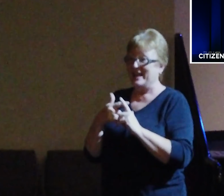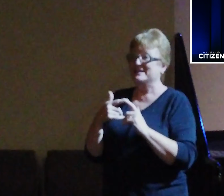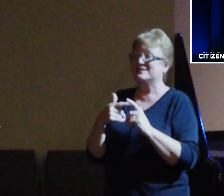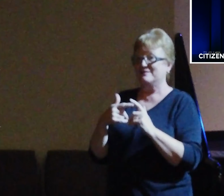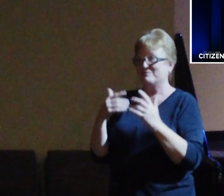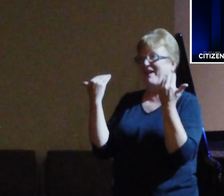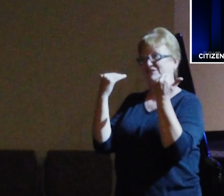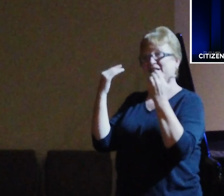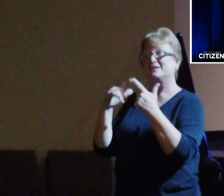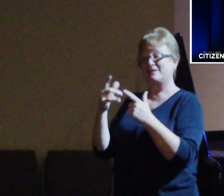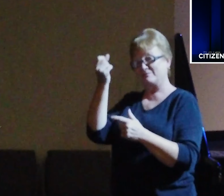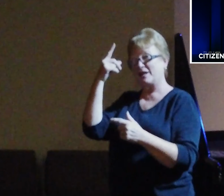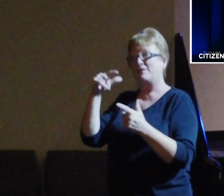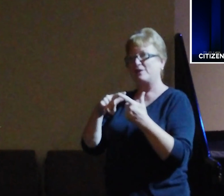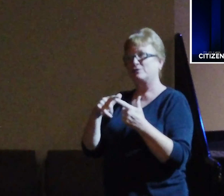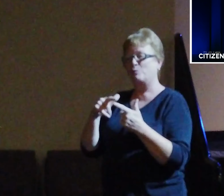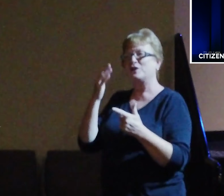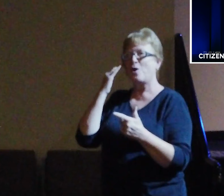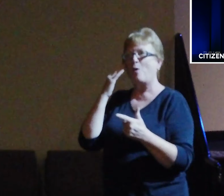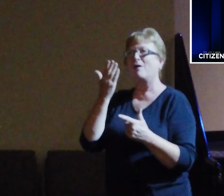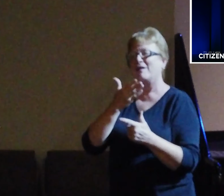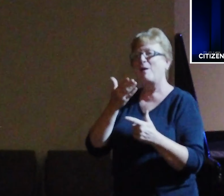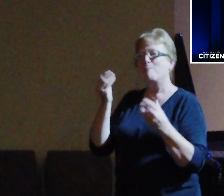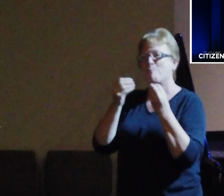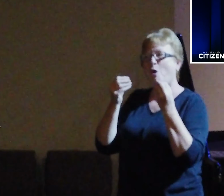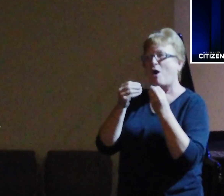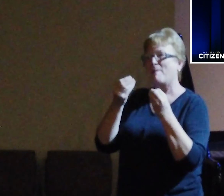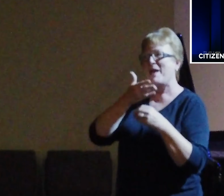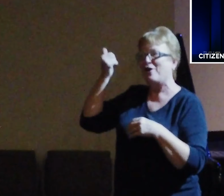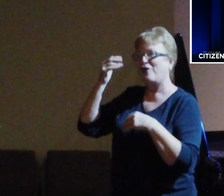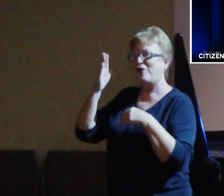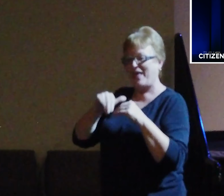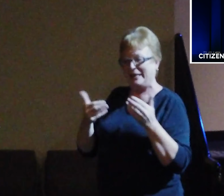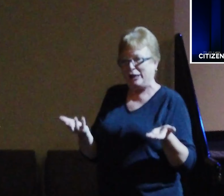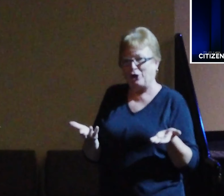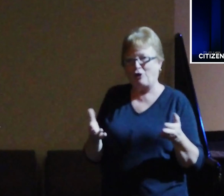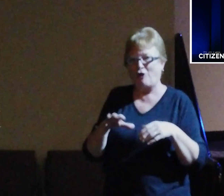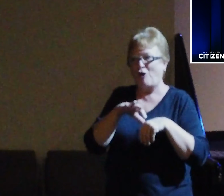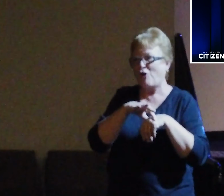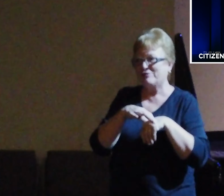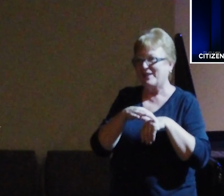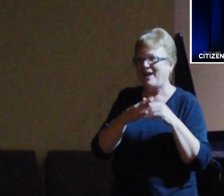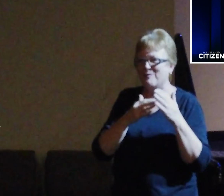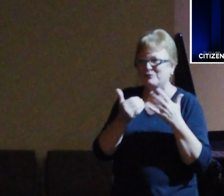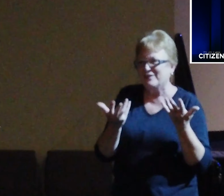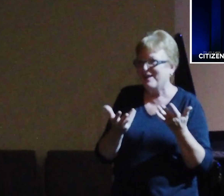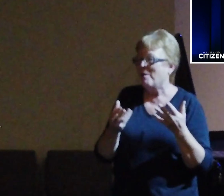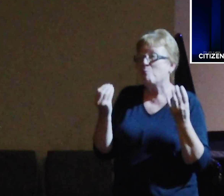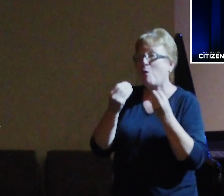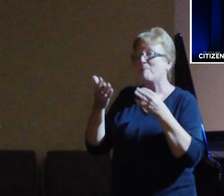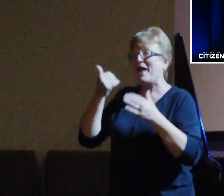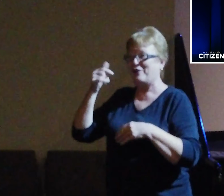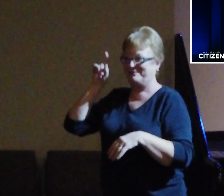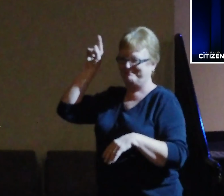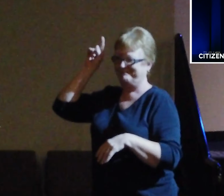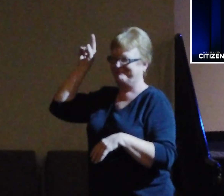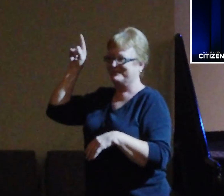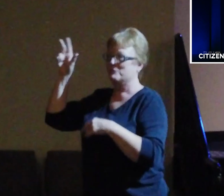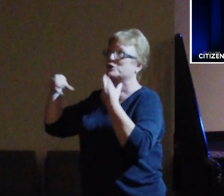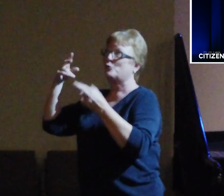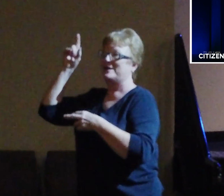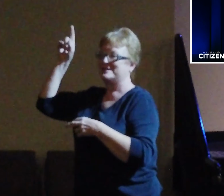something far greater than our earthly comforts is something to rejoice in. And I'm